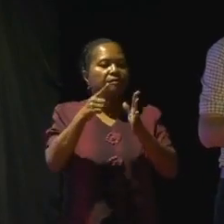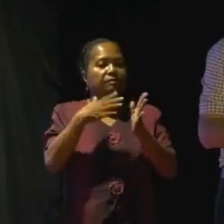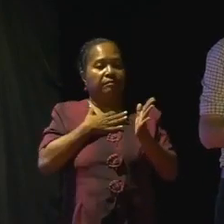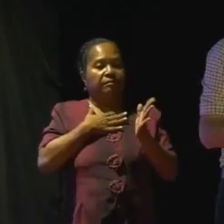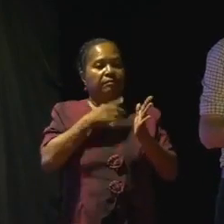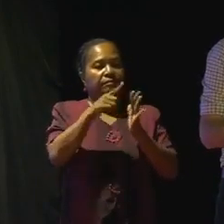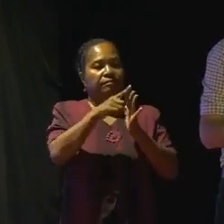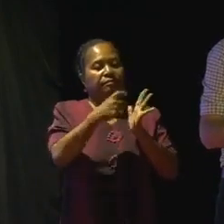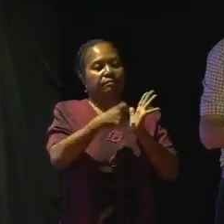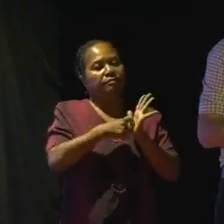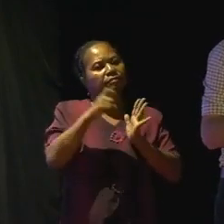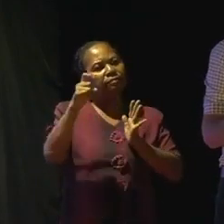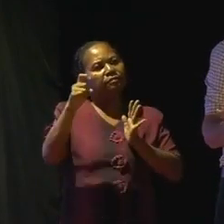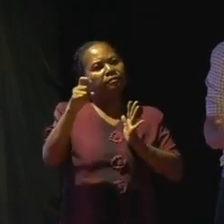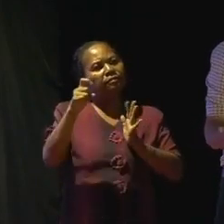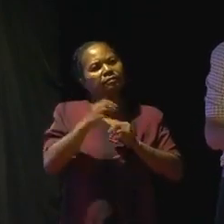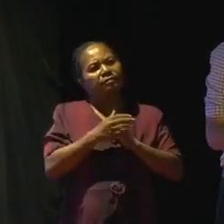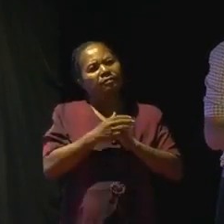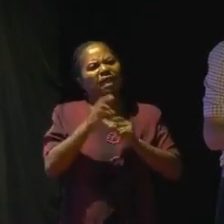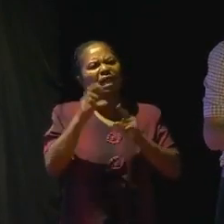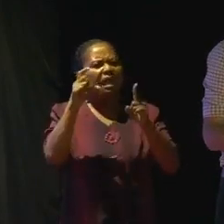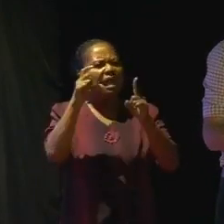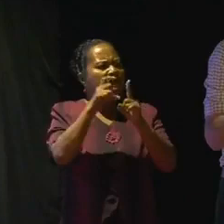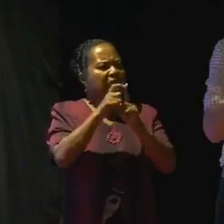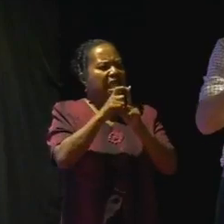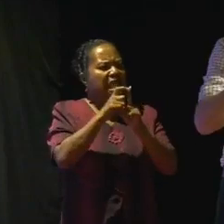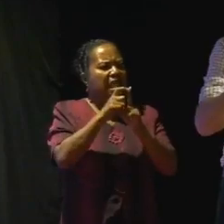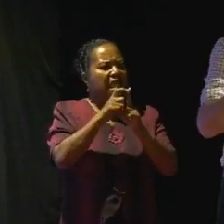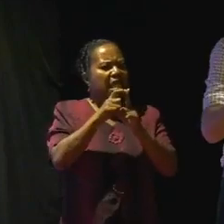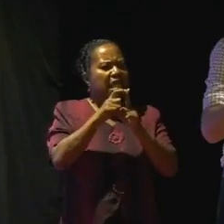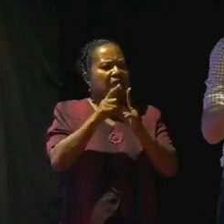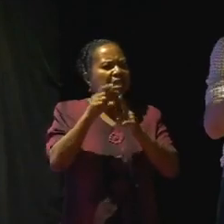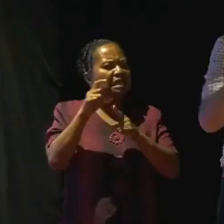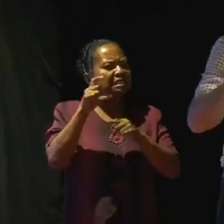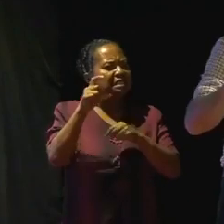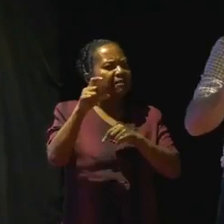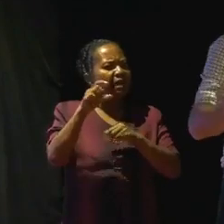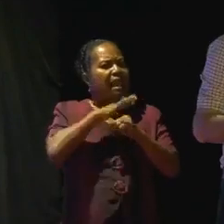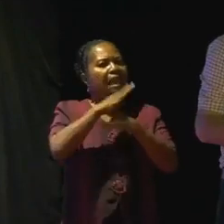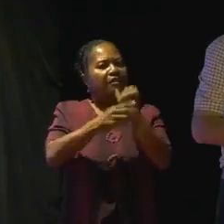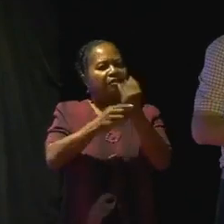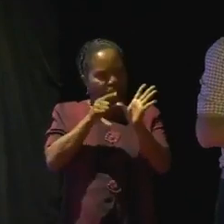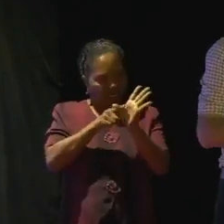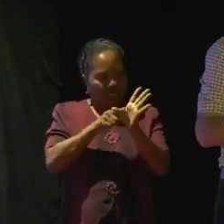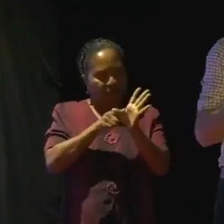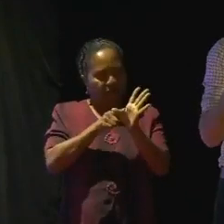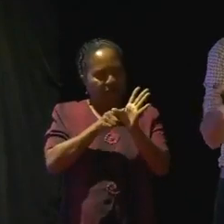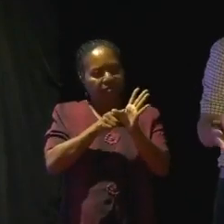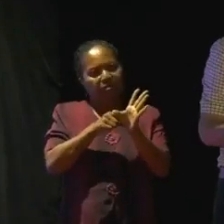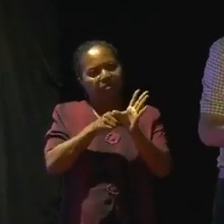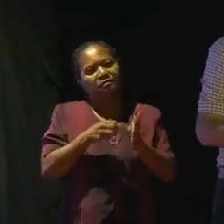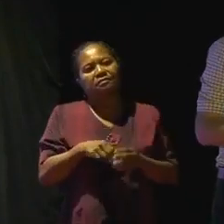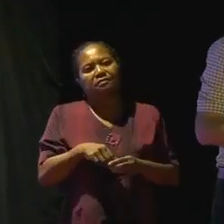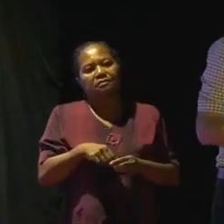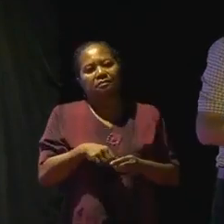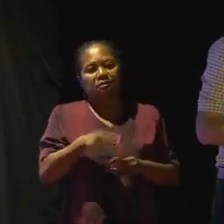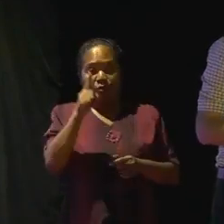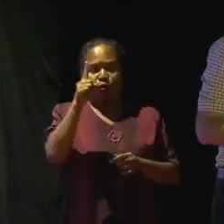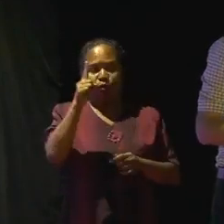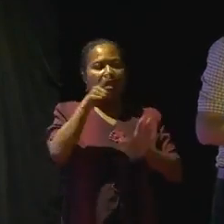it actually launched back in, I think it was December 17th last year. So it's nearly almost been a